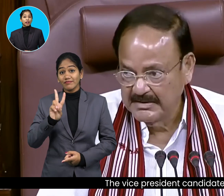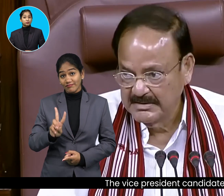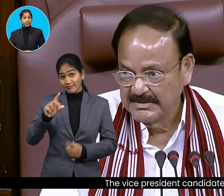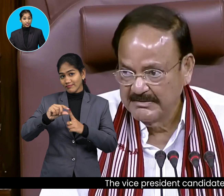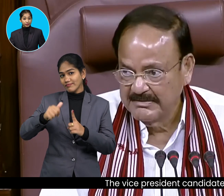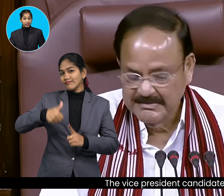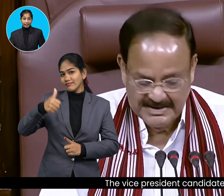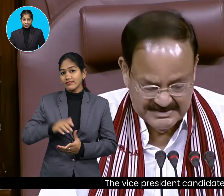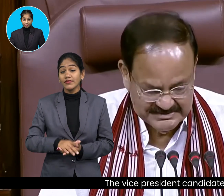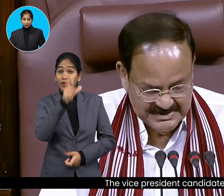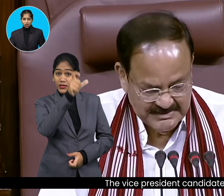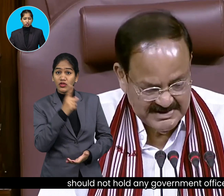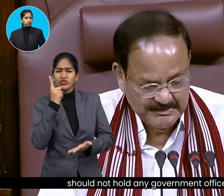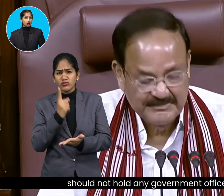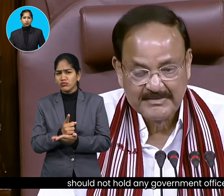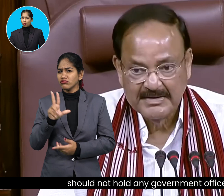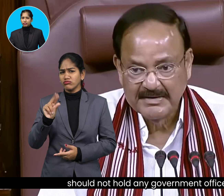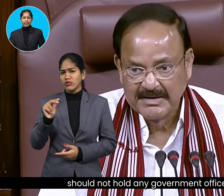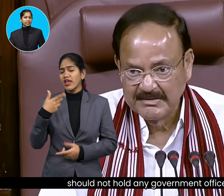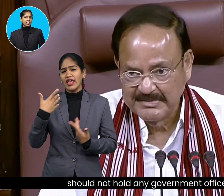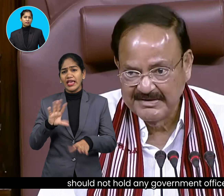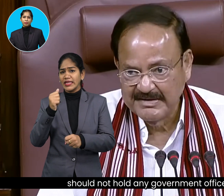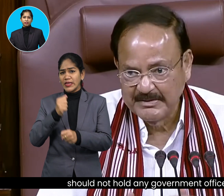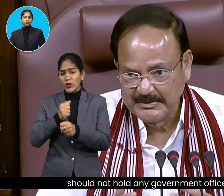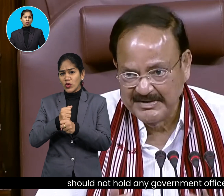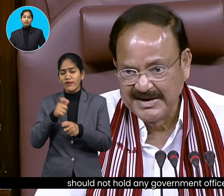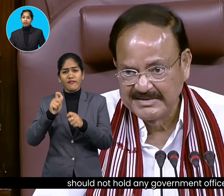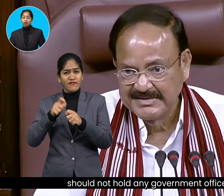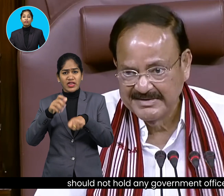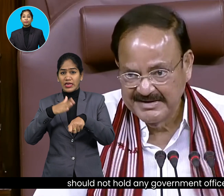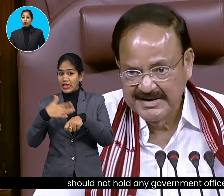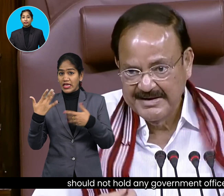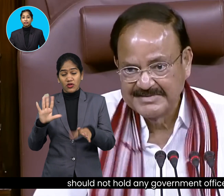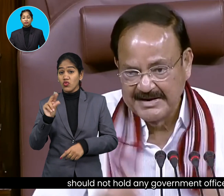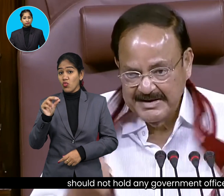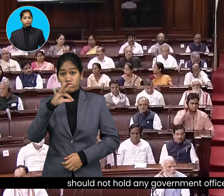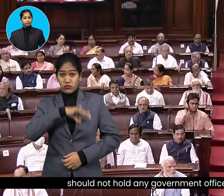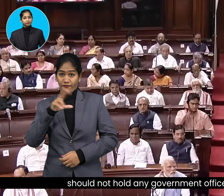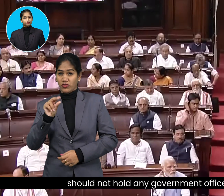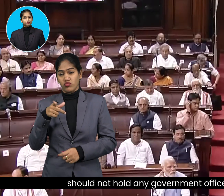The Vice President candidate should not hold any government office of profit.